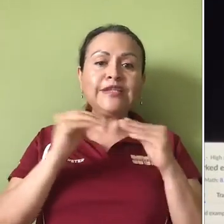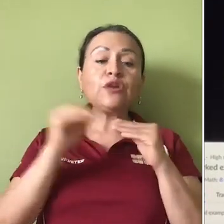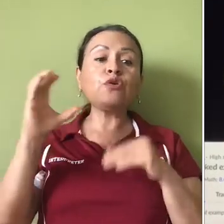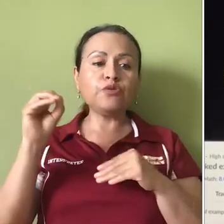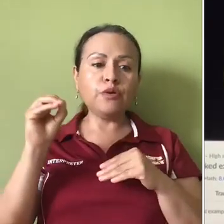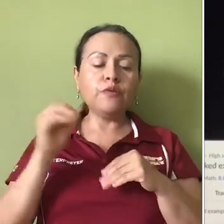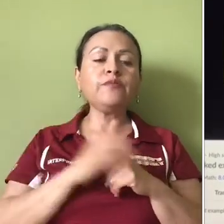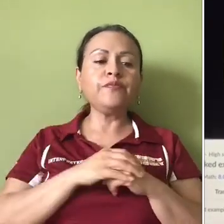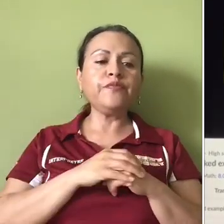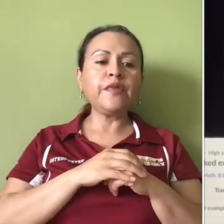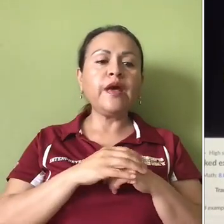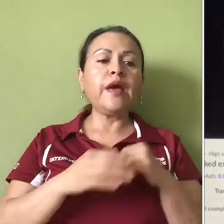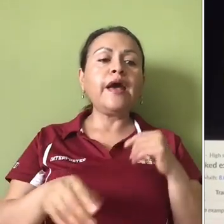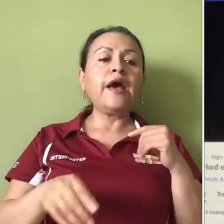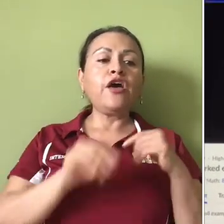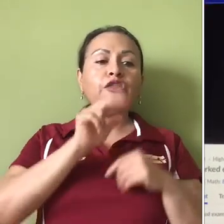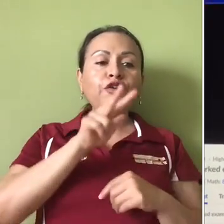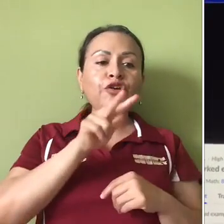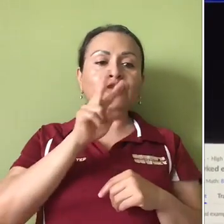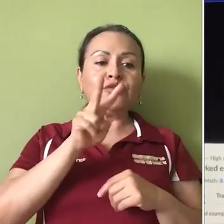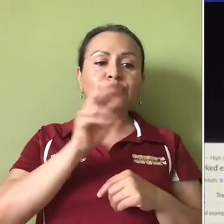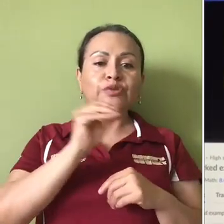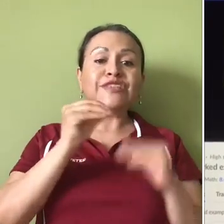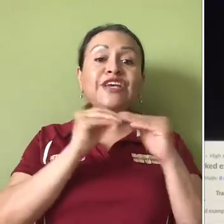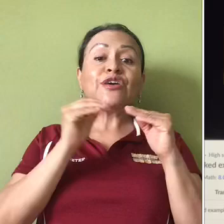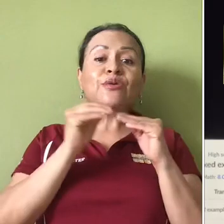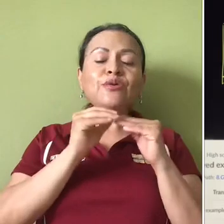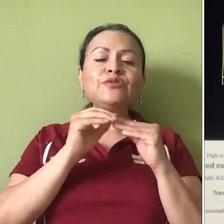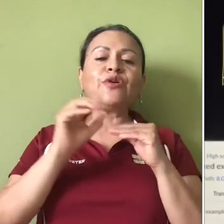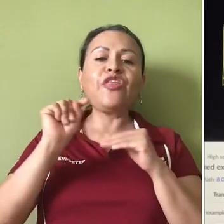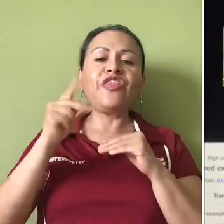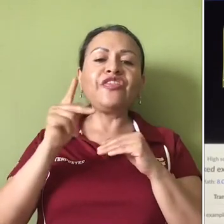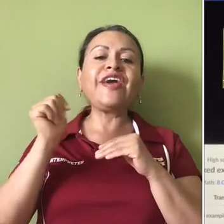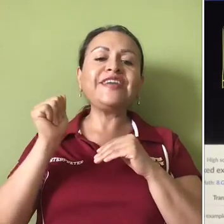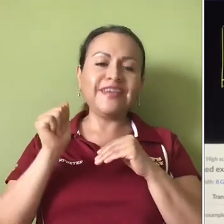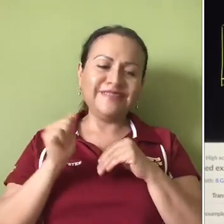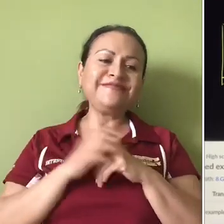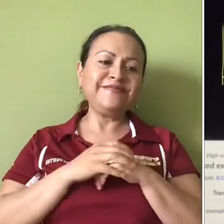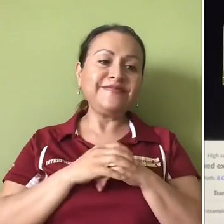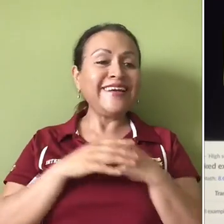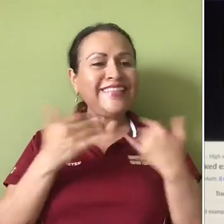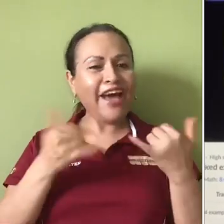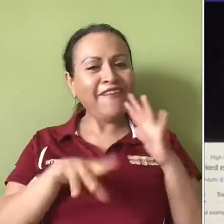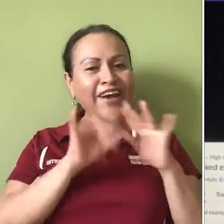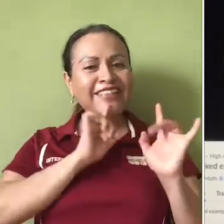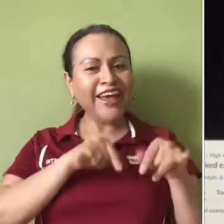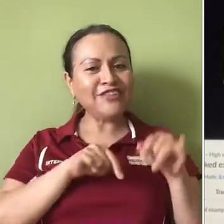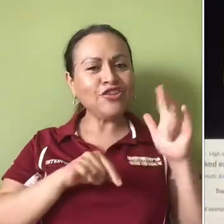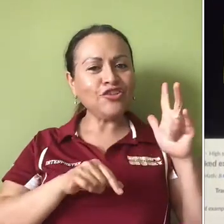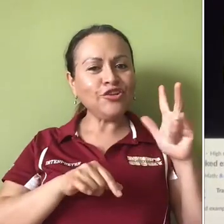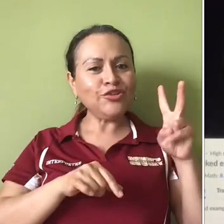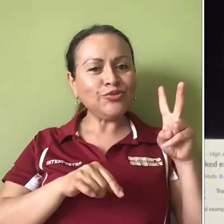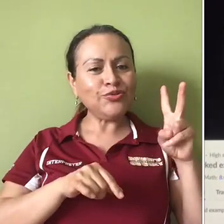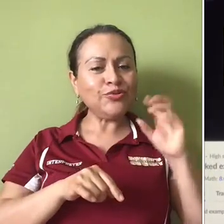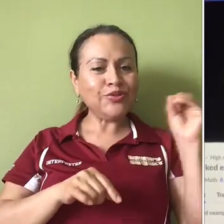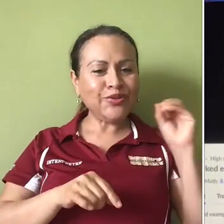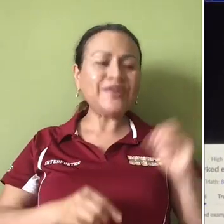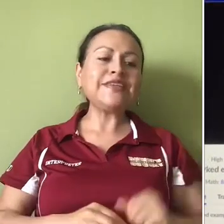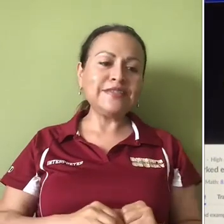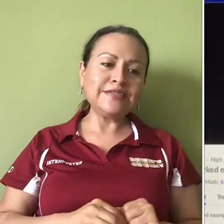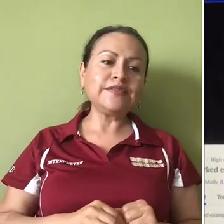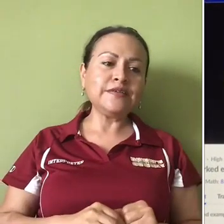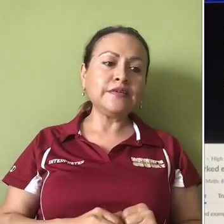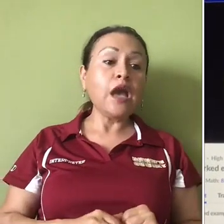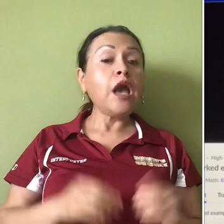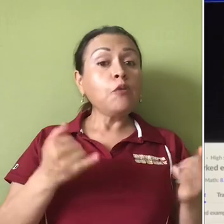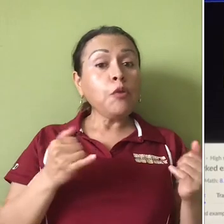get 32 degrees is equal to theta, or theta is equal to 32 degrees. So it's going to actually be the same. It's